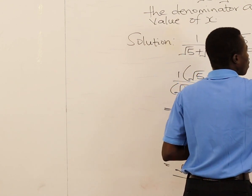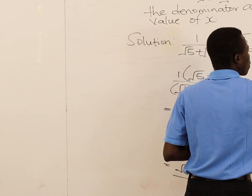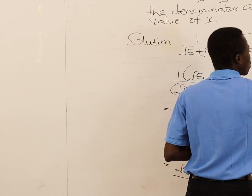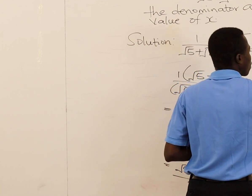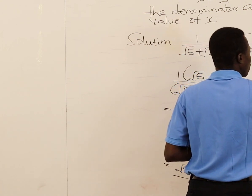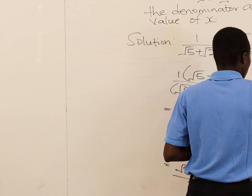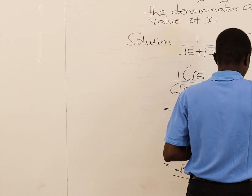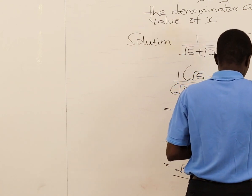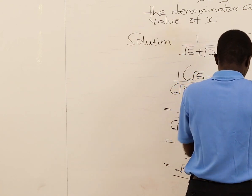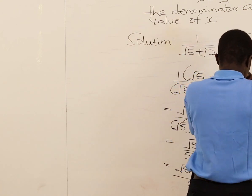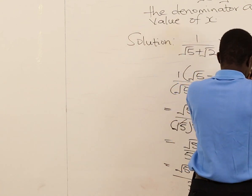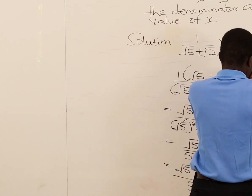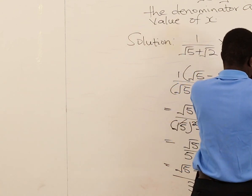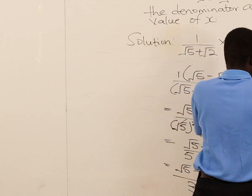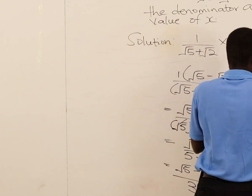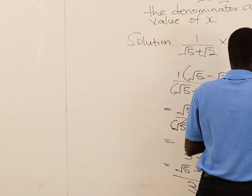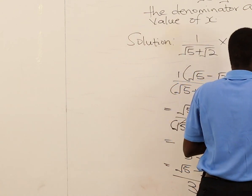2 all divided by 3.